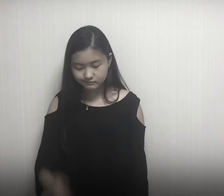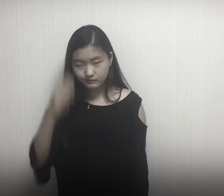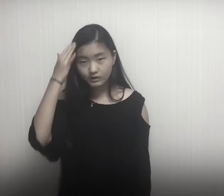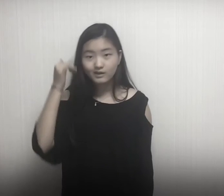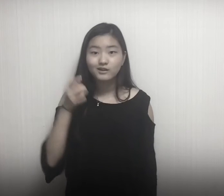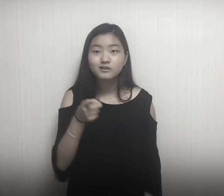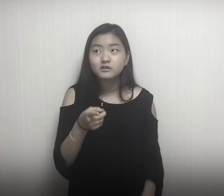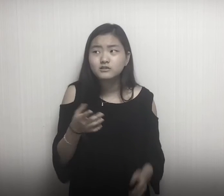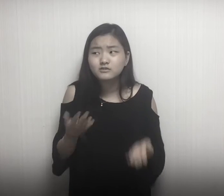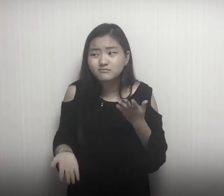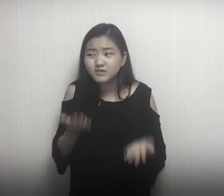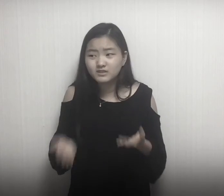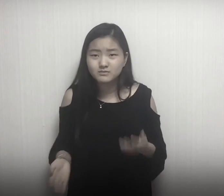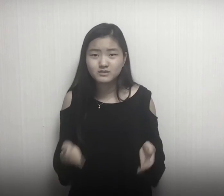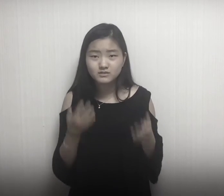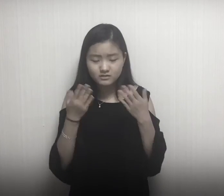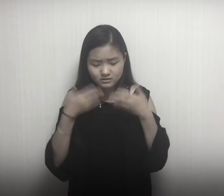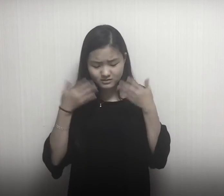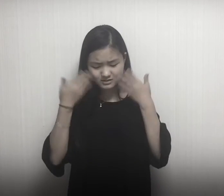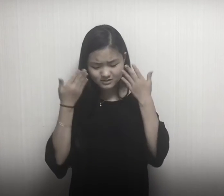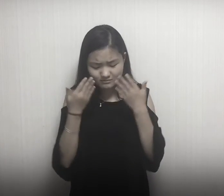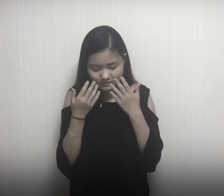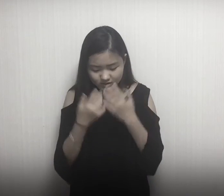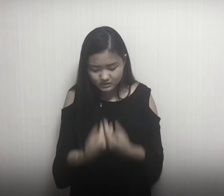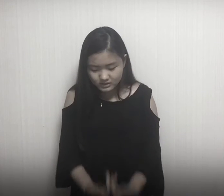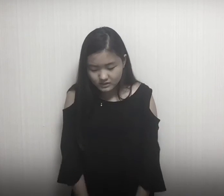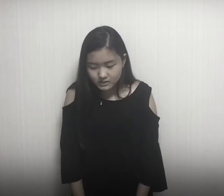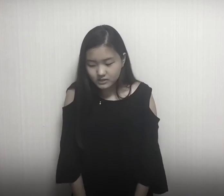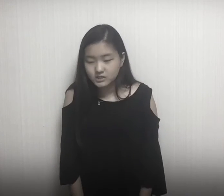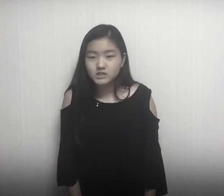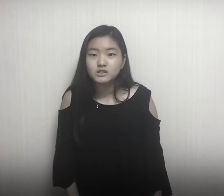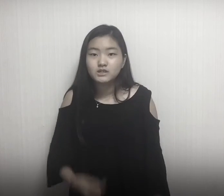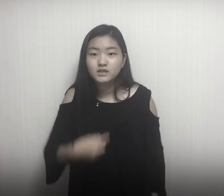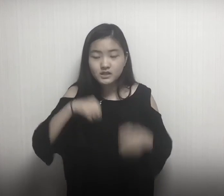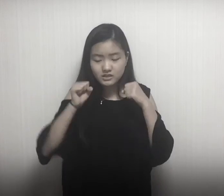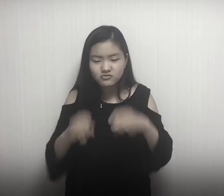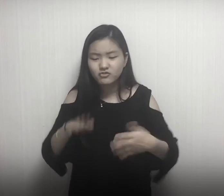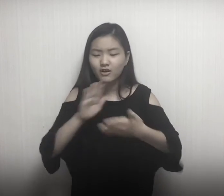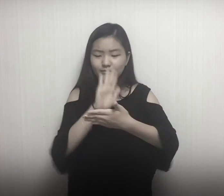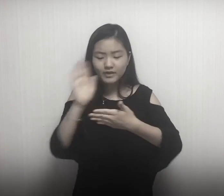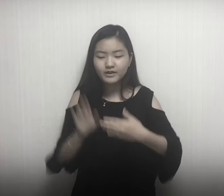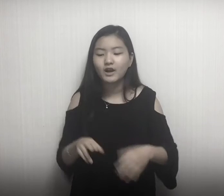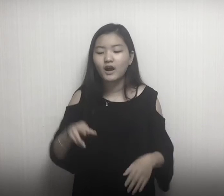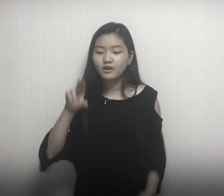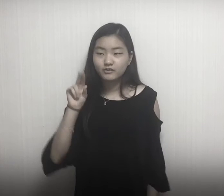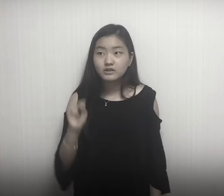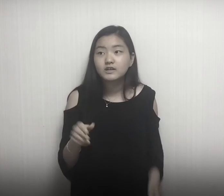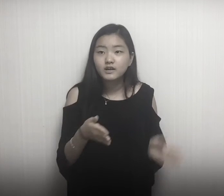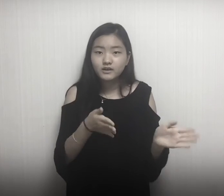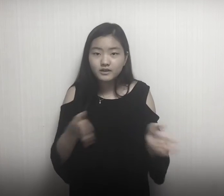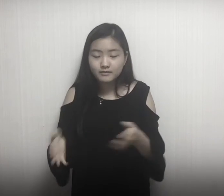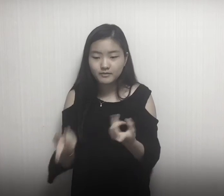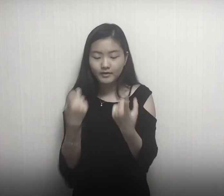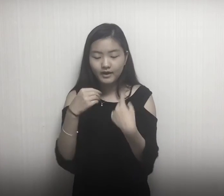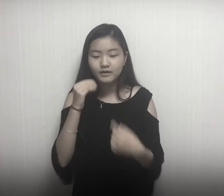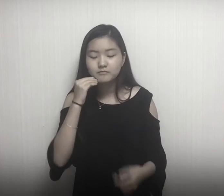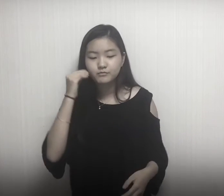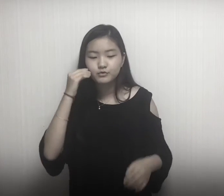Because you must be so embarrassed I dropped out of college without any plans